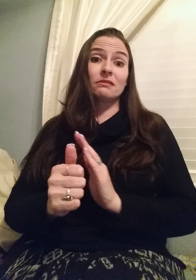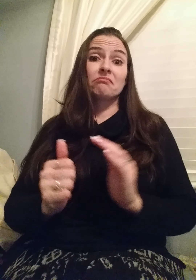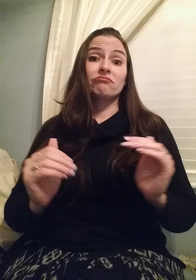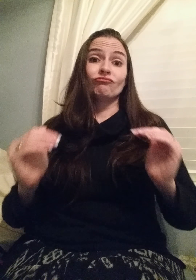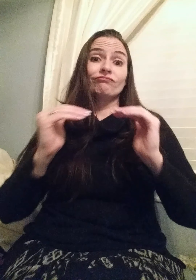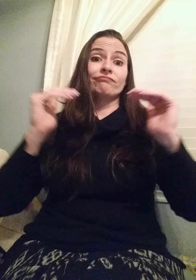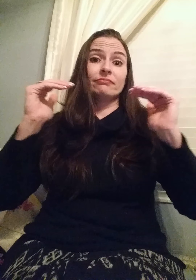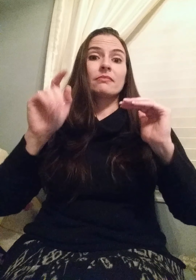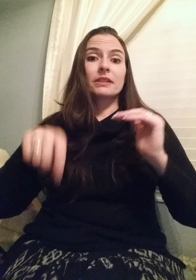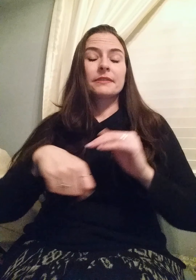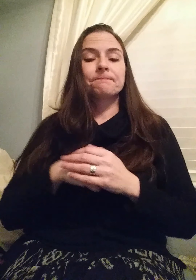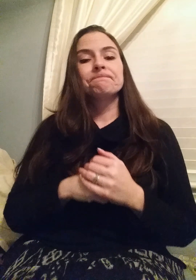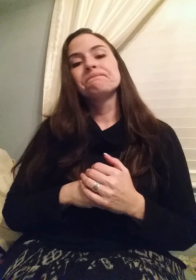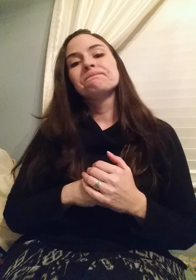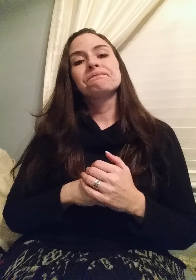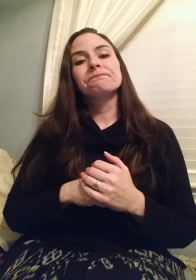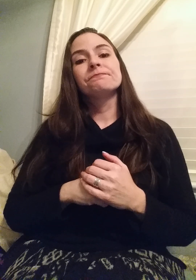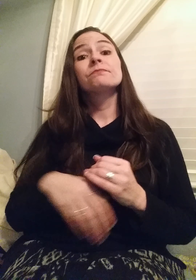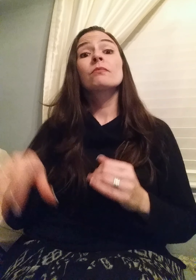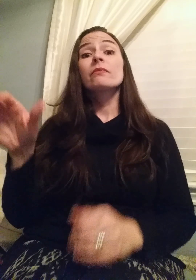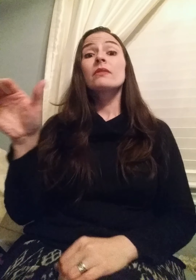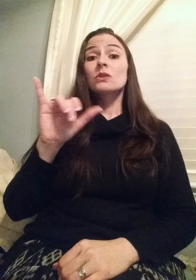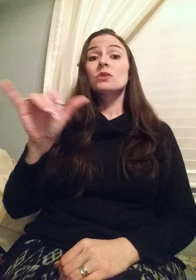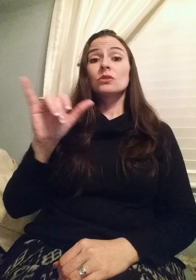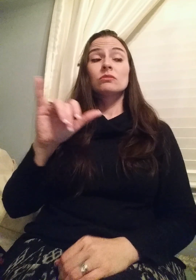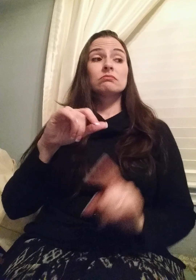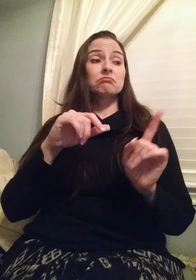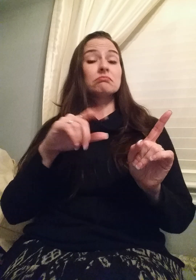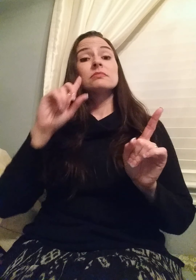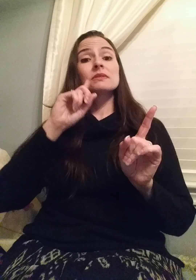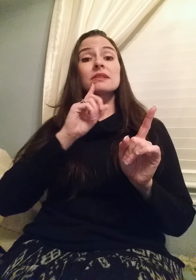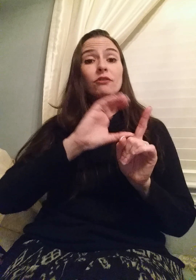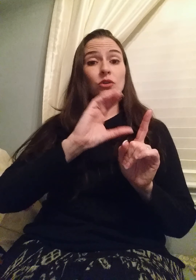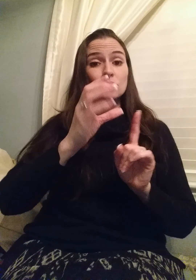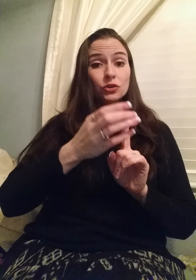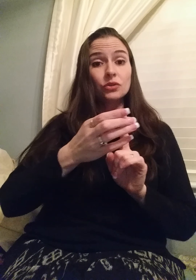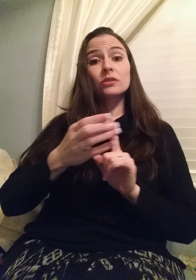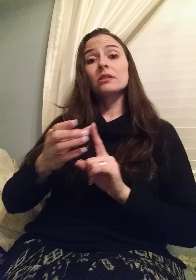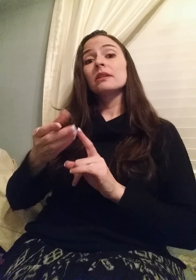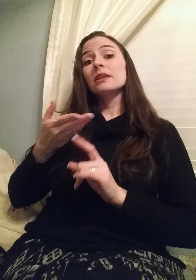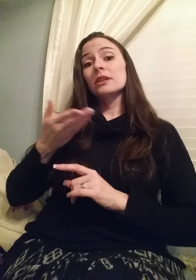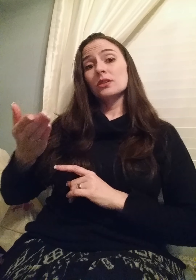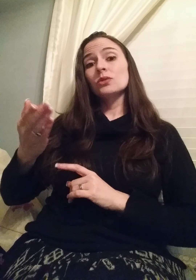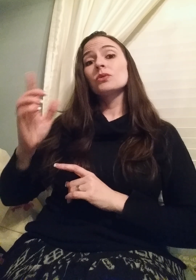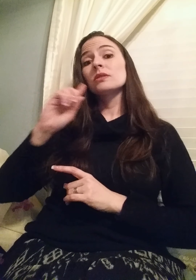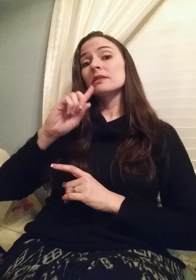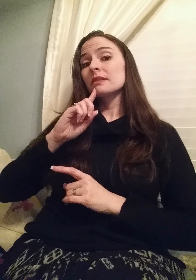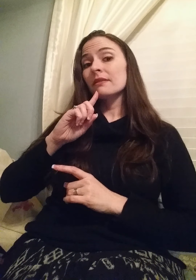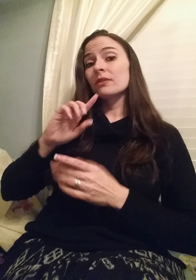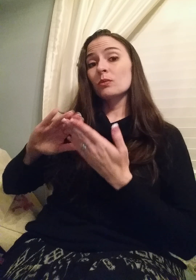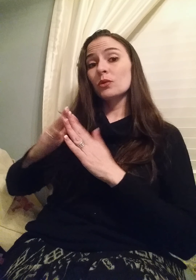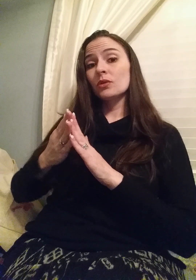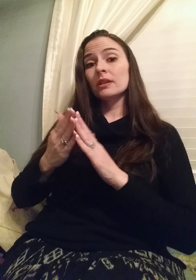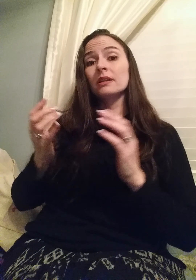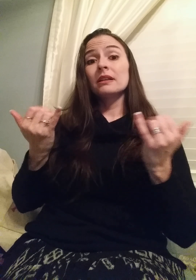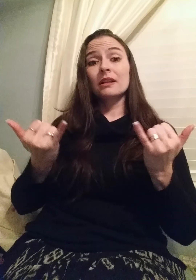Another change that's been made is that Deaf Culture and Intro to the Deaf Community have been merged into one course.